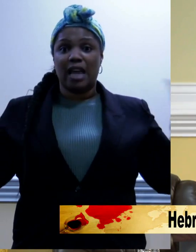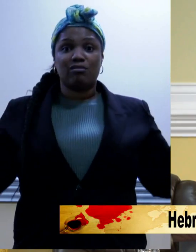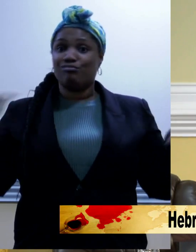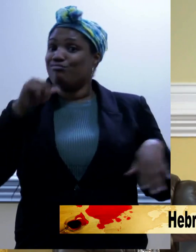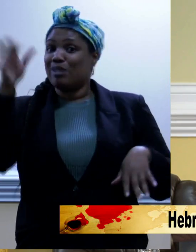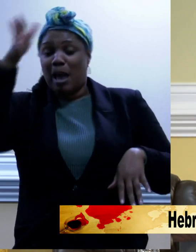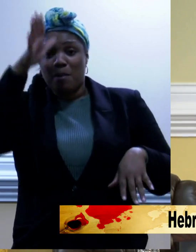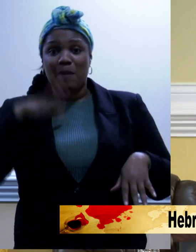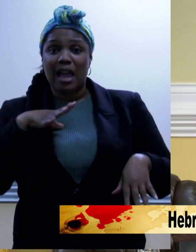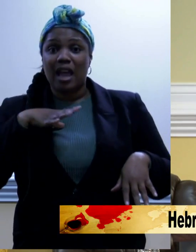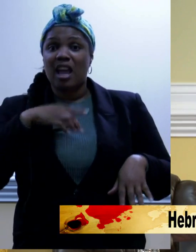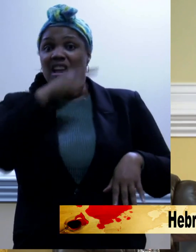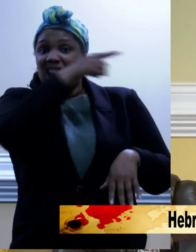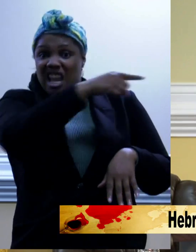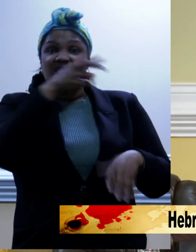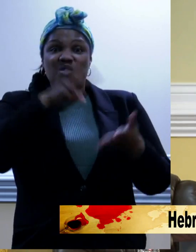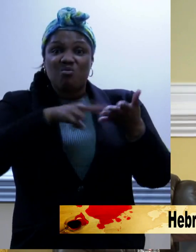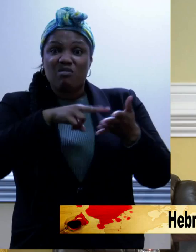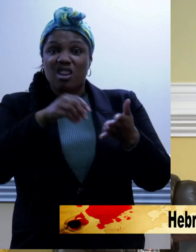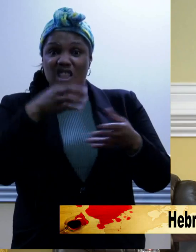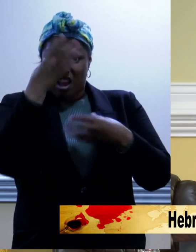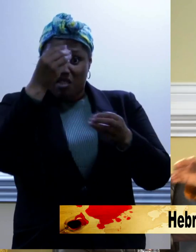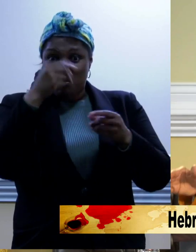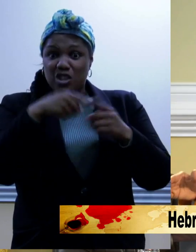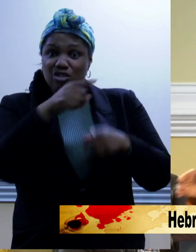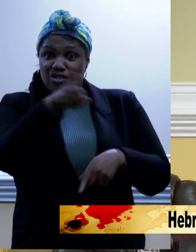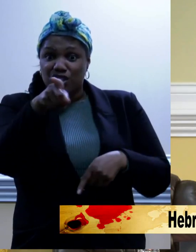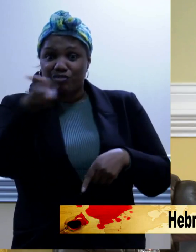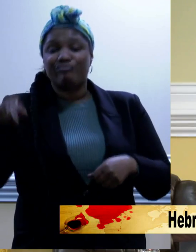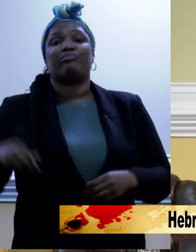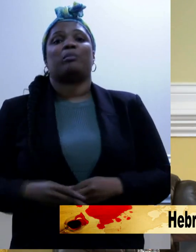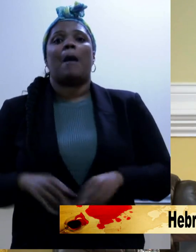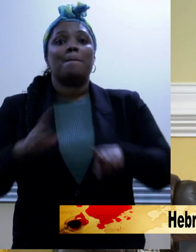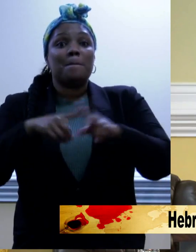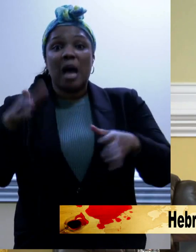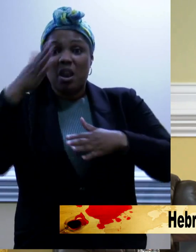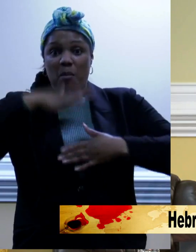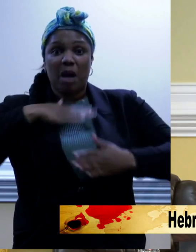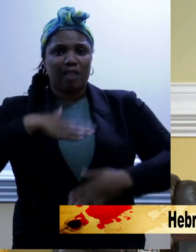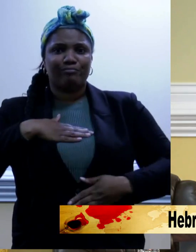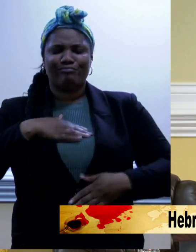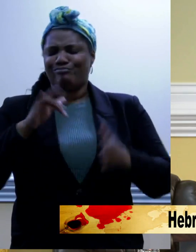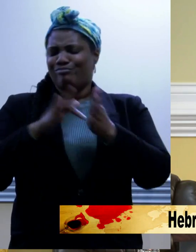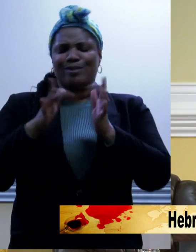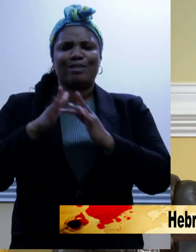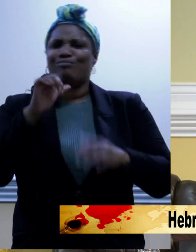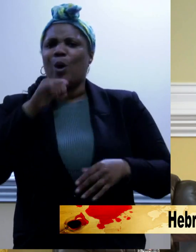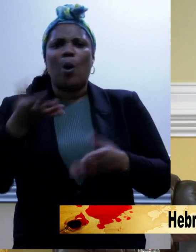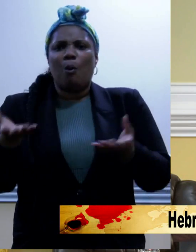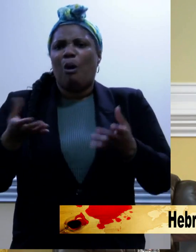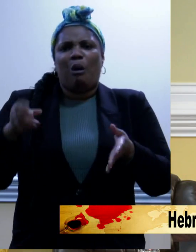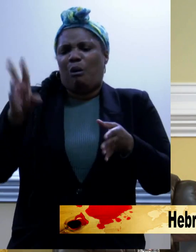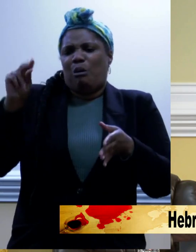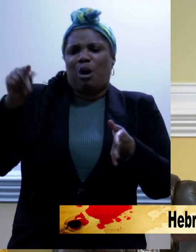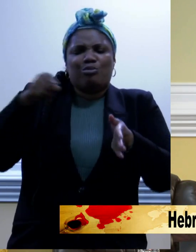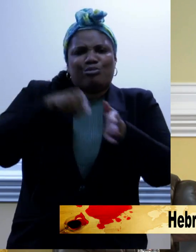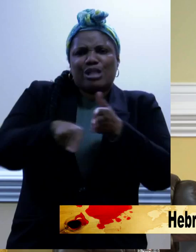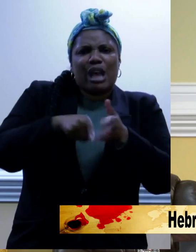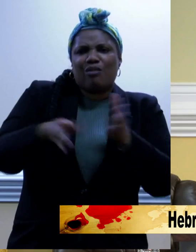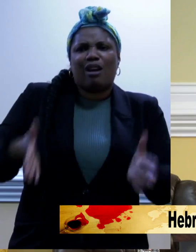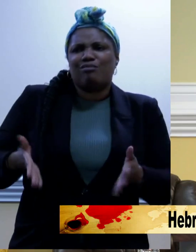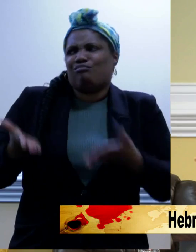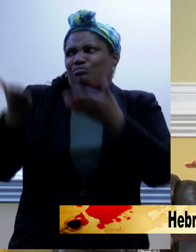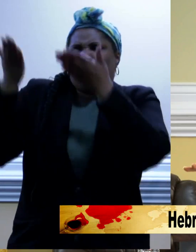I can read that to you. But he said, a body, he said, you didn't want no sacrifice and offering. Because they